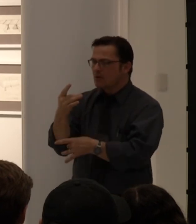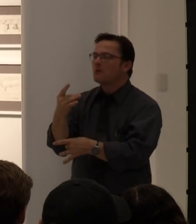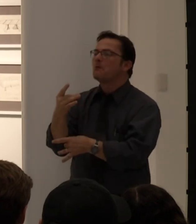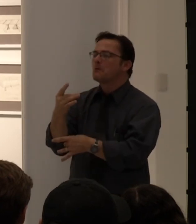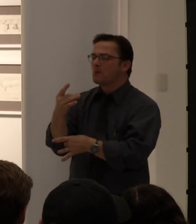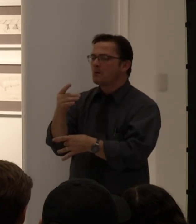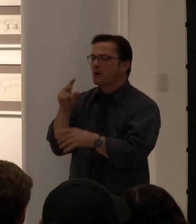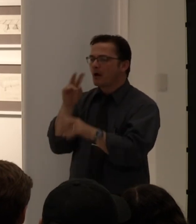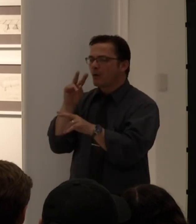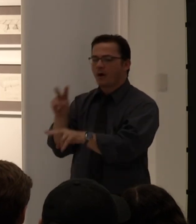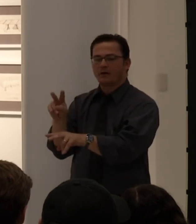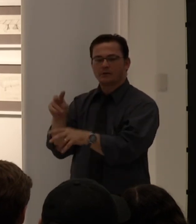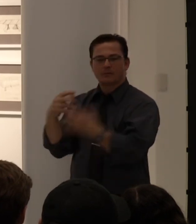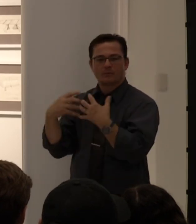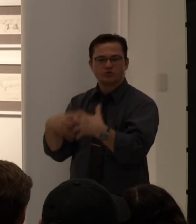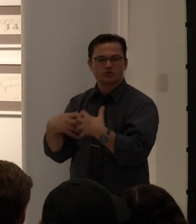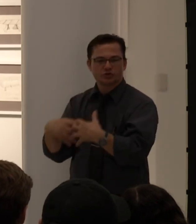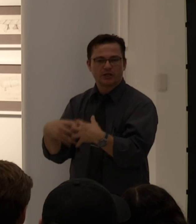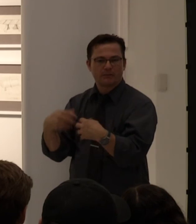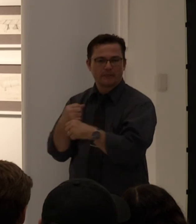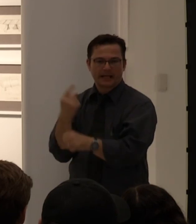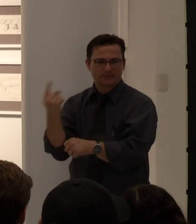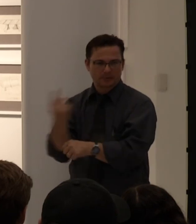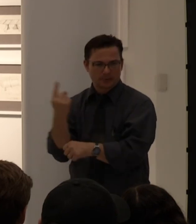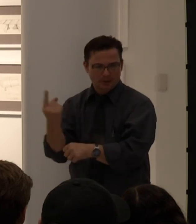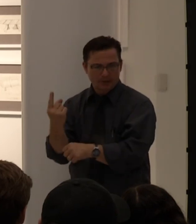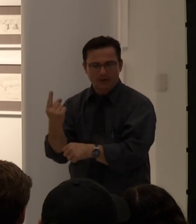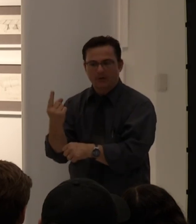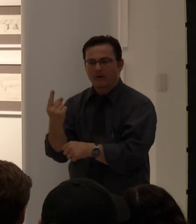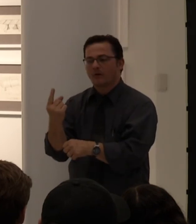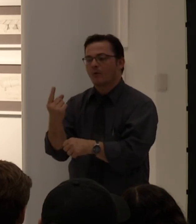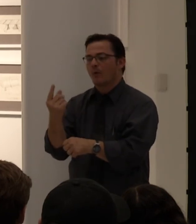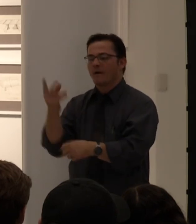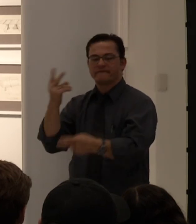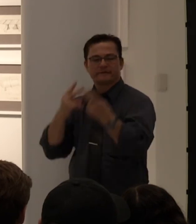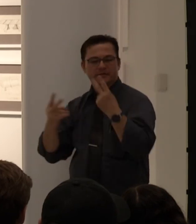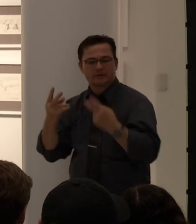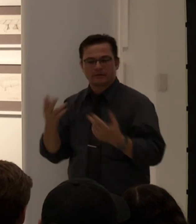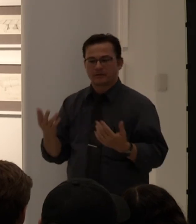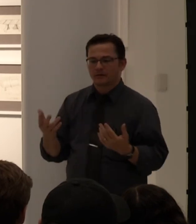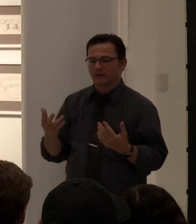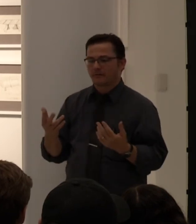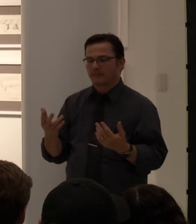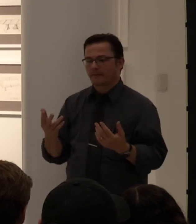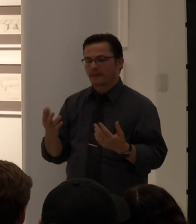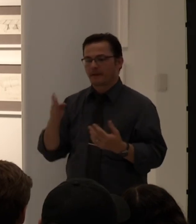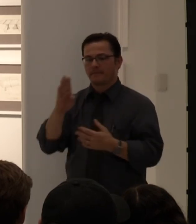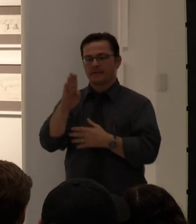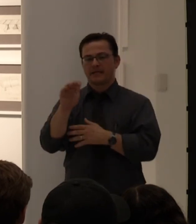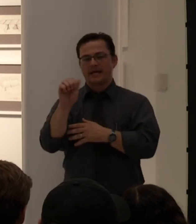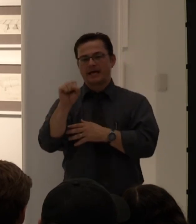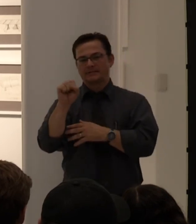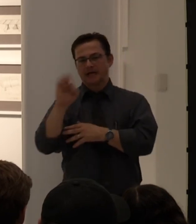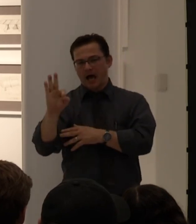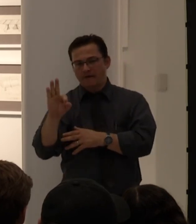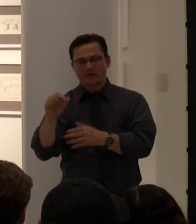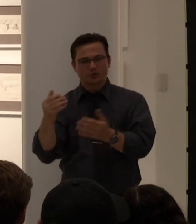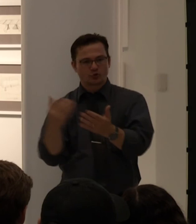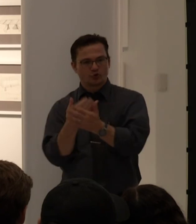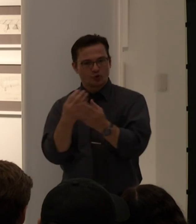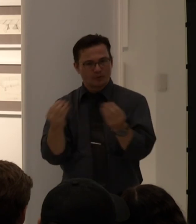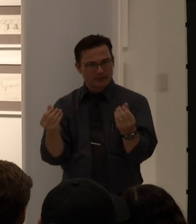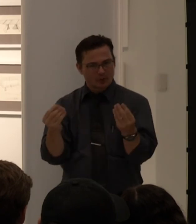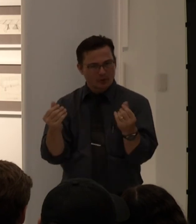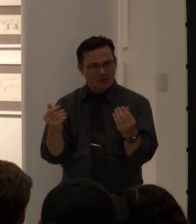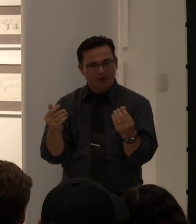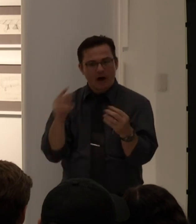I'd watch it, let's say a machine making something, or I'd visit could be BASF that has a new material,